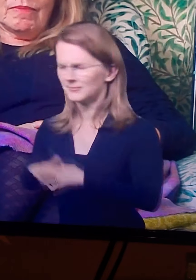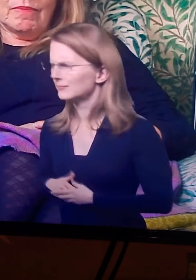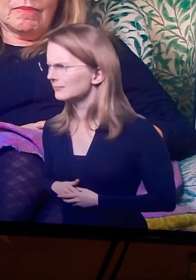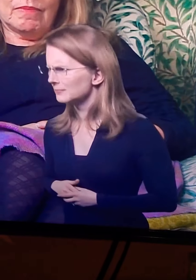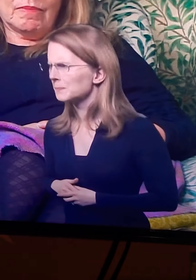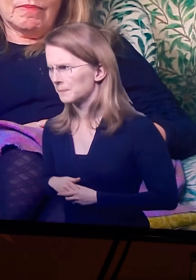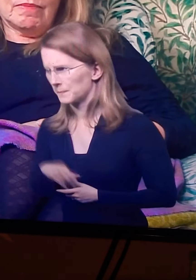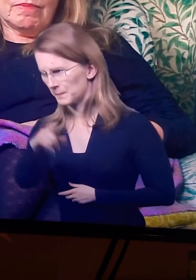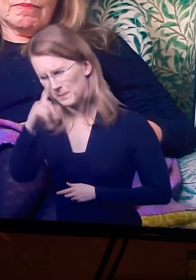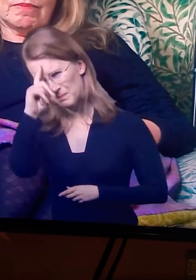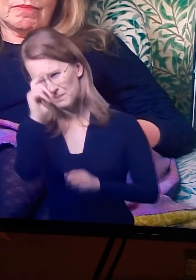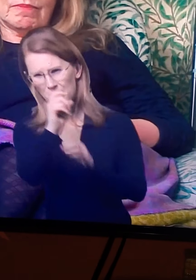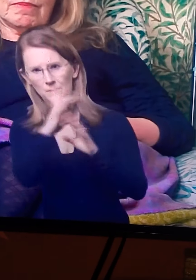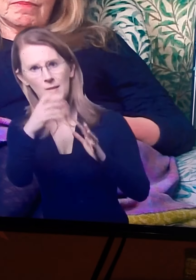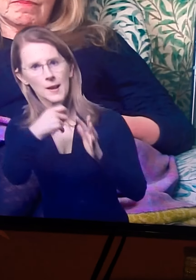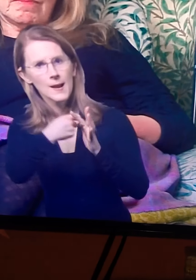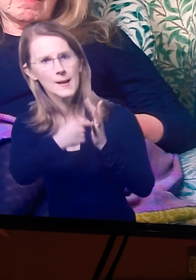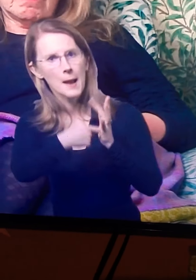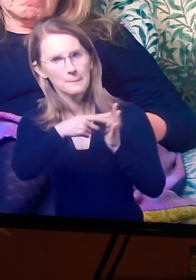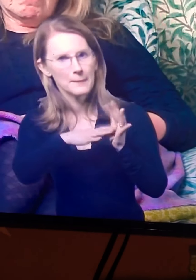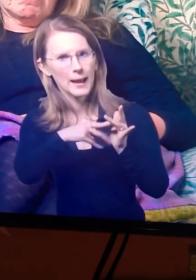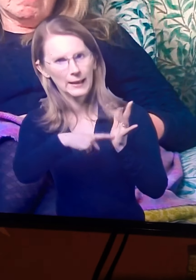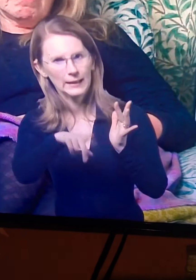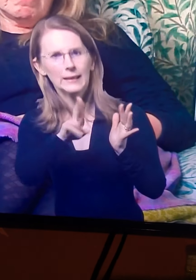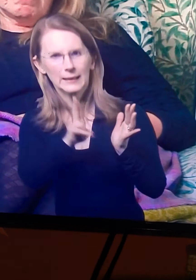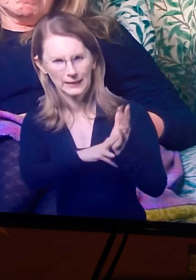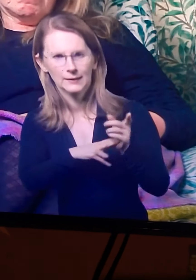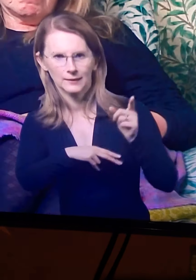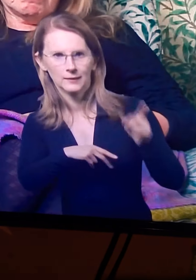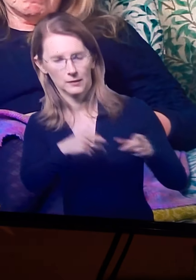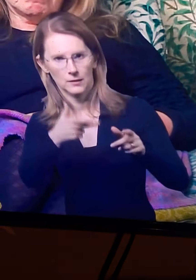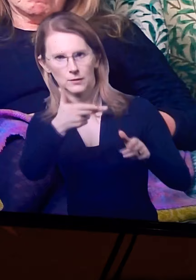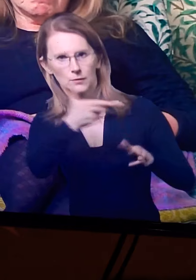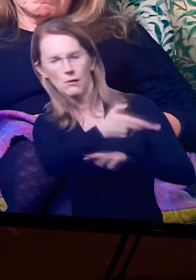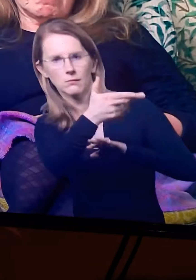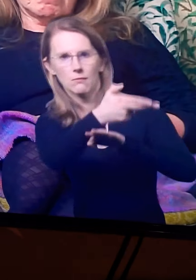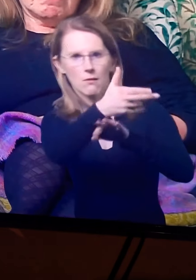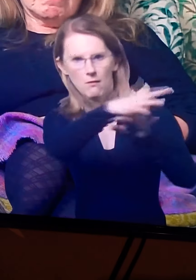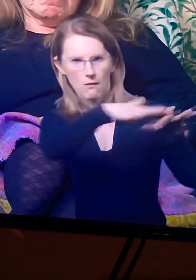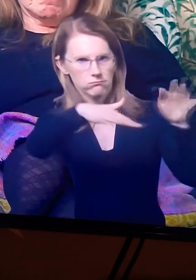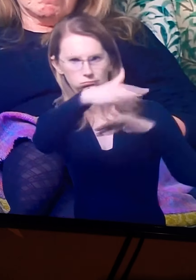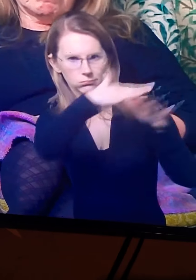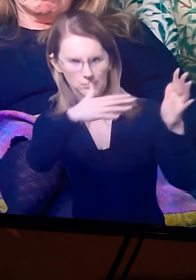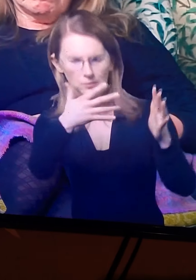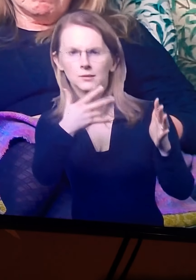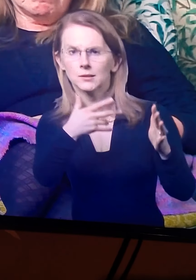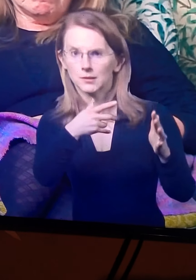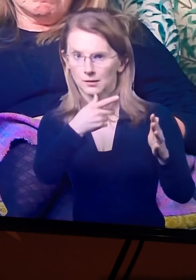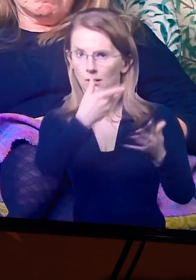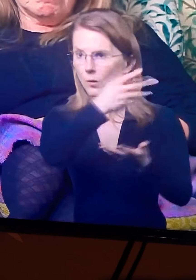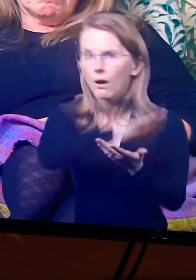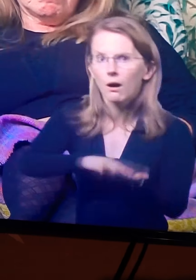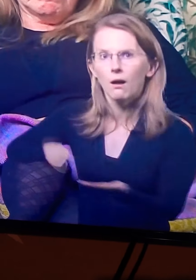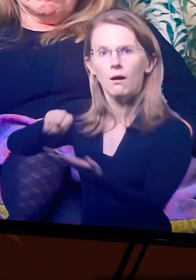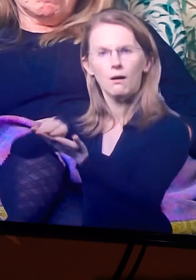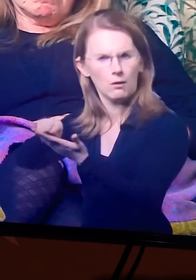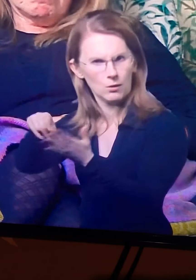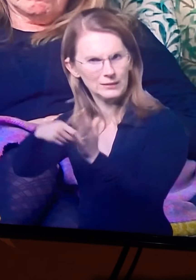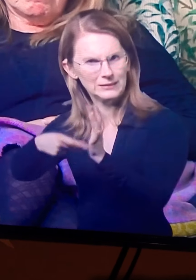Do you think it was shot in the Kremlin and the whole thing's sort of just hijacked what was normally going to be